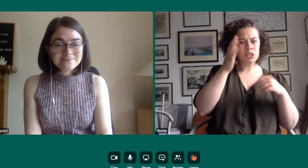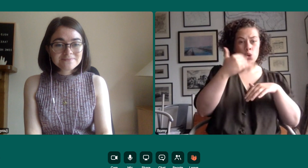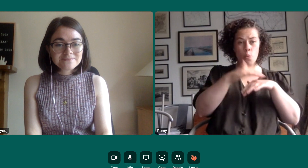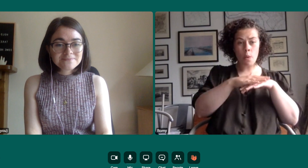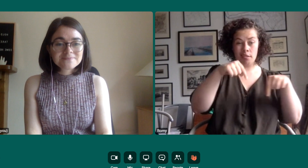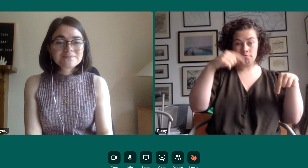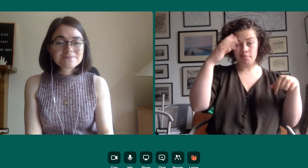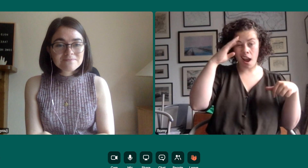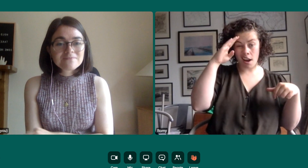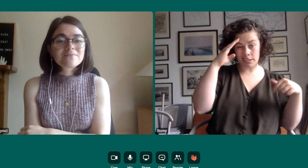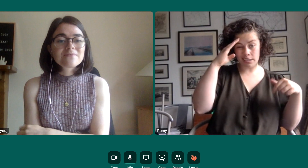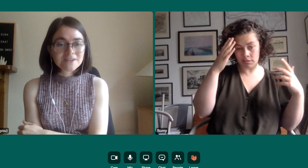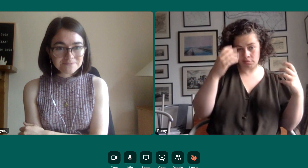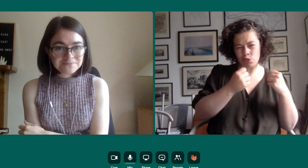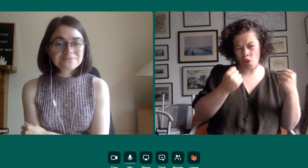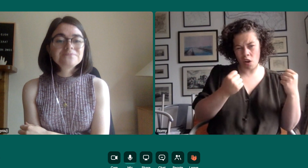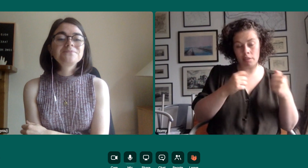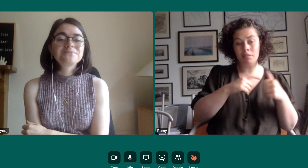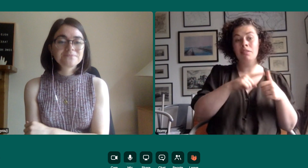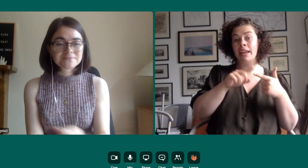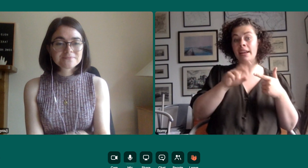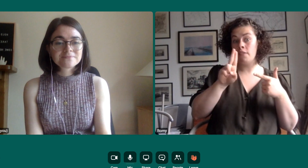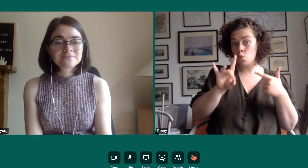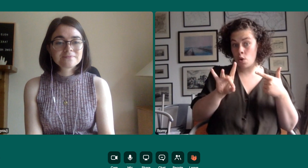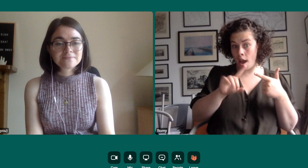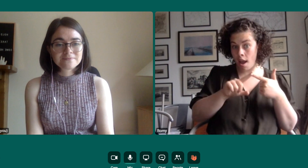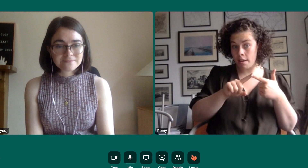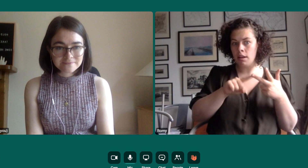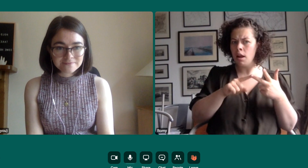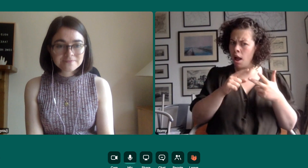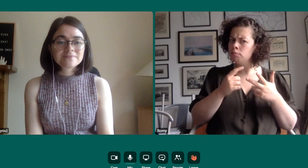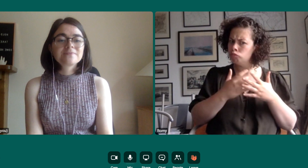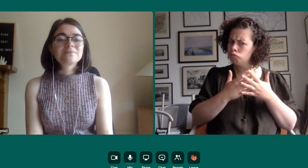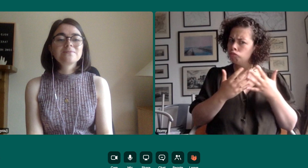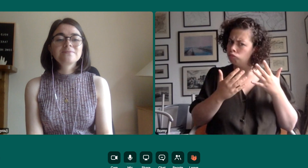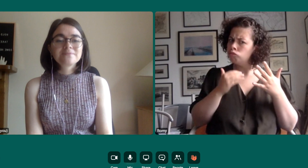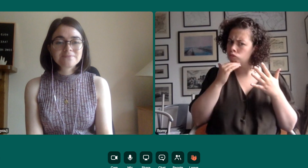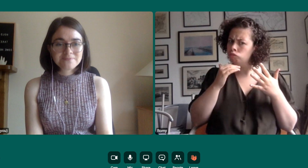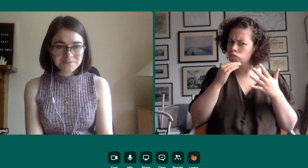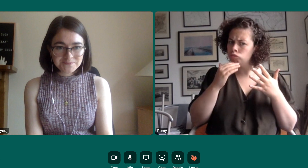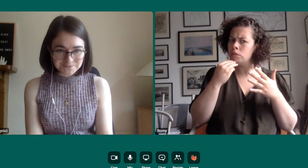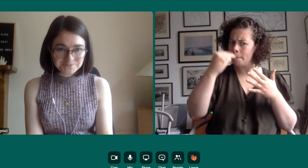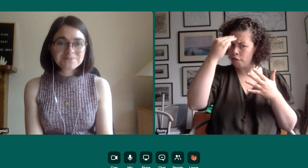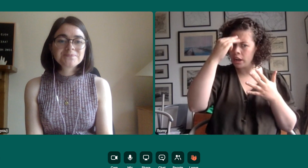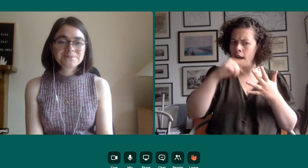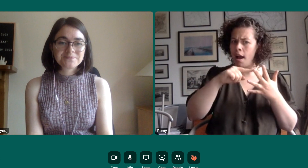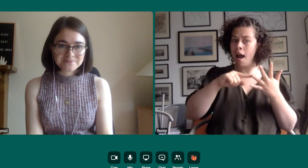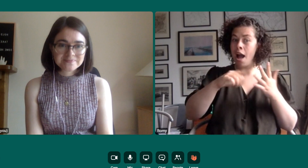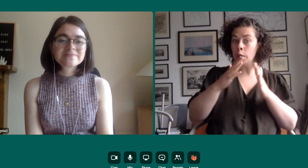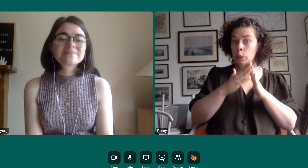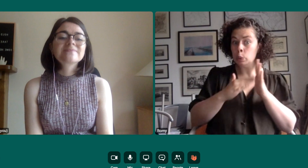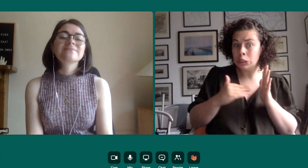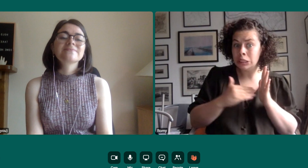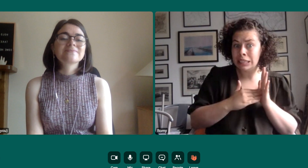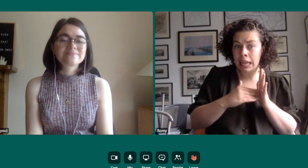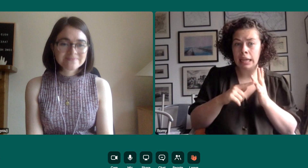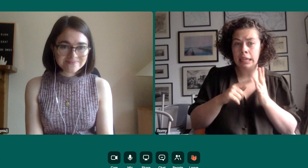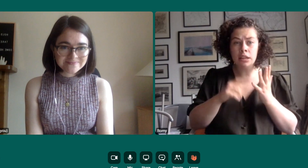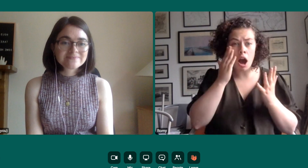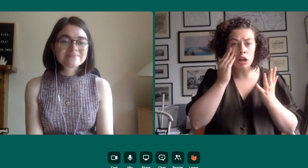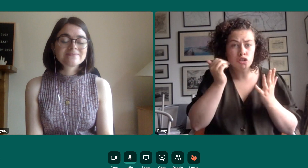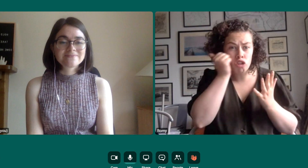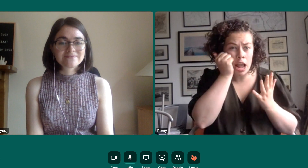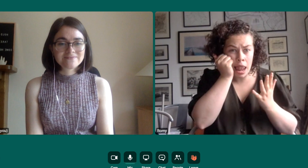UK. Then we have quite a few in America, New Zealand, Australia, South Africa, and one